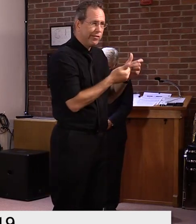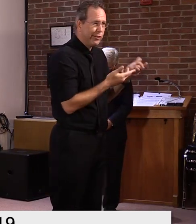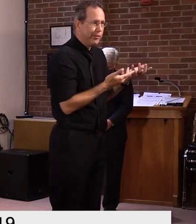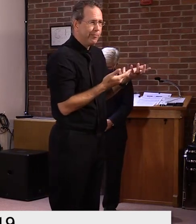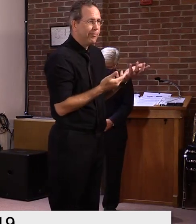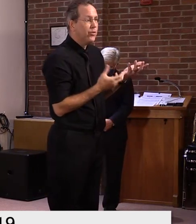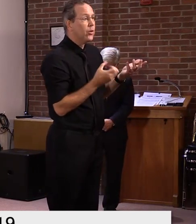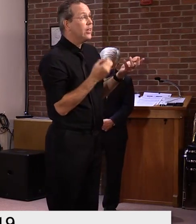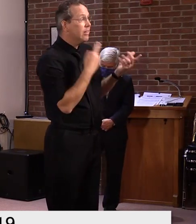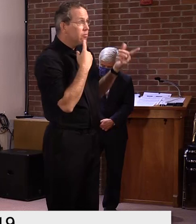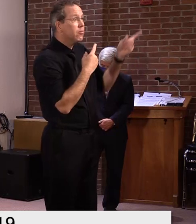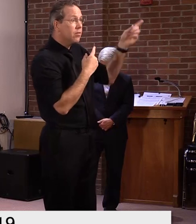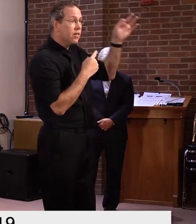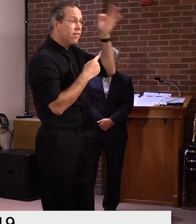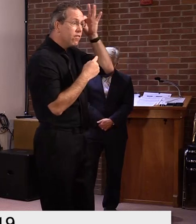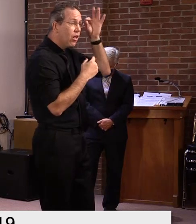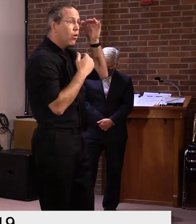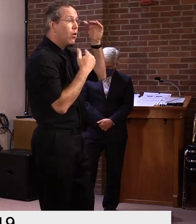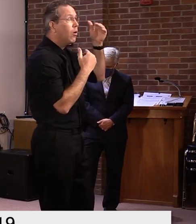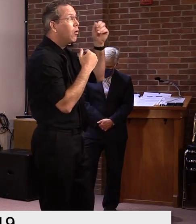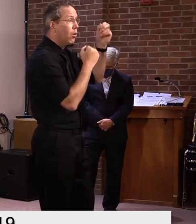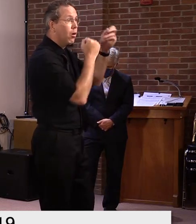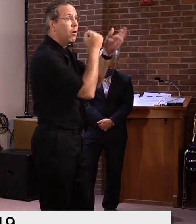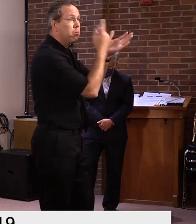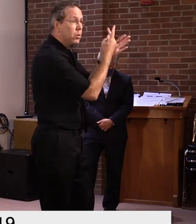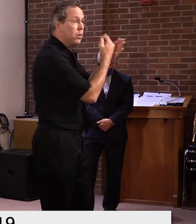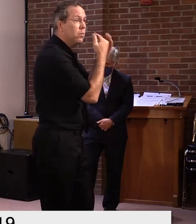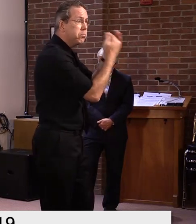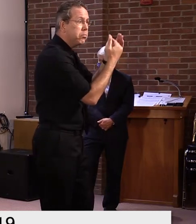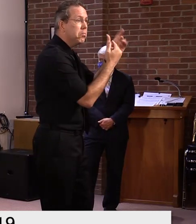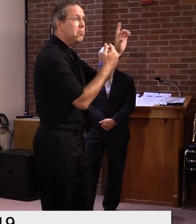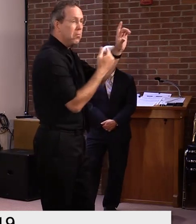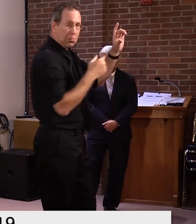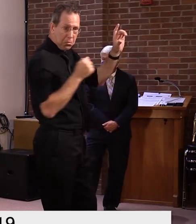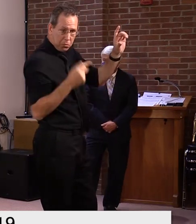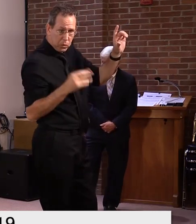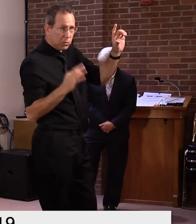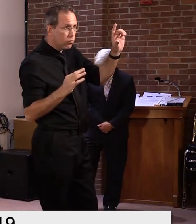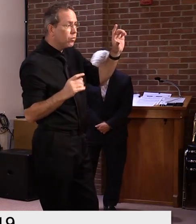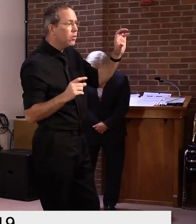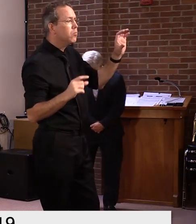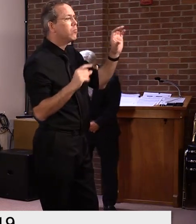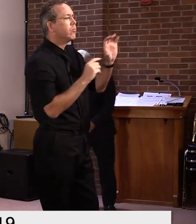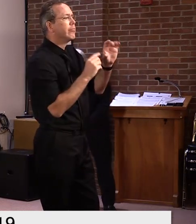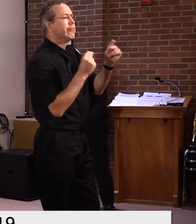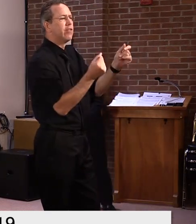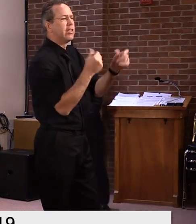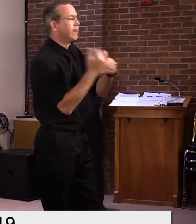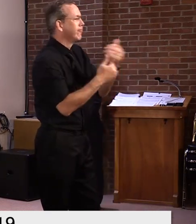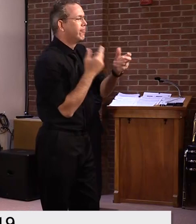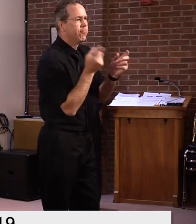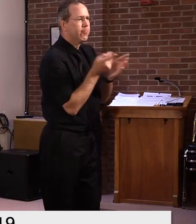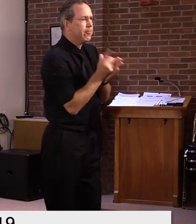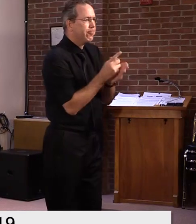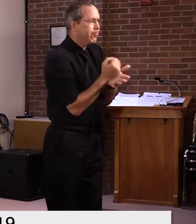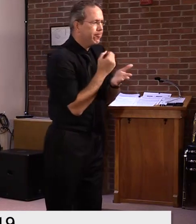approval, which I expect we will, it could take 2 to 3 weeks to actually come to